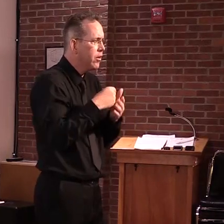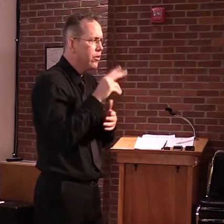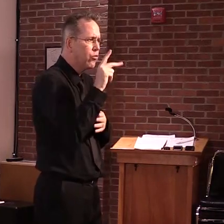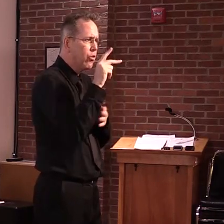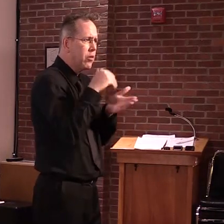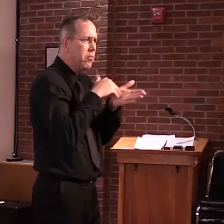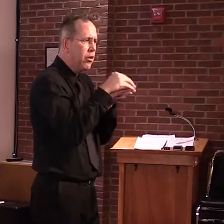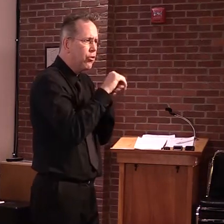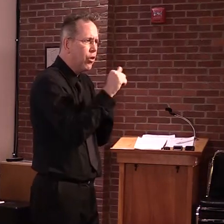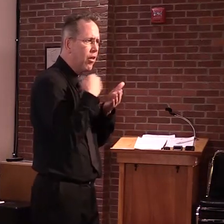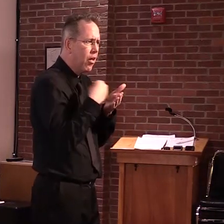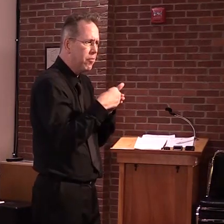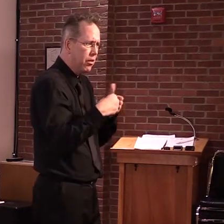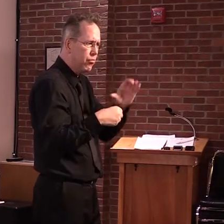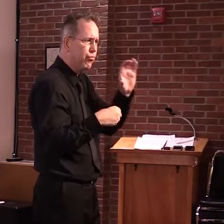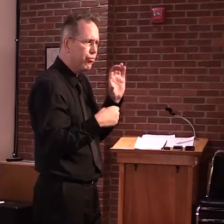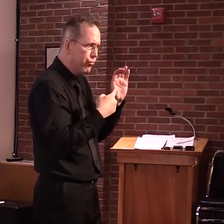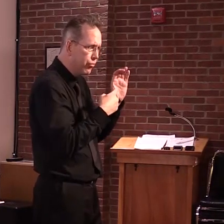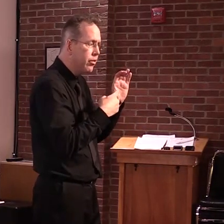$10 million of it would still be